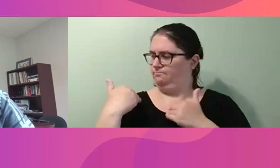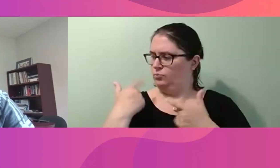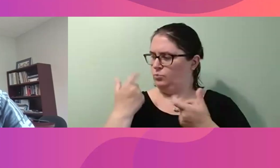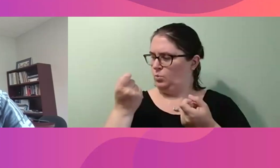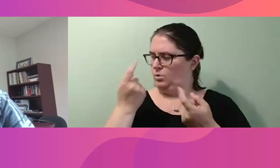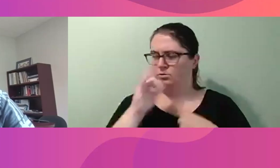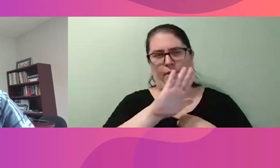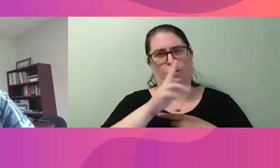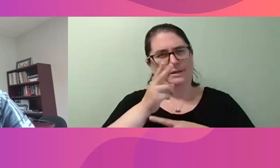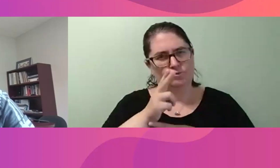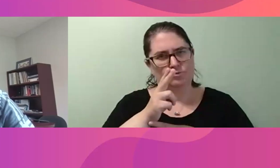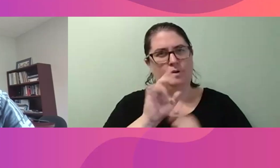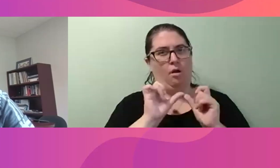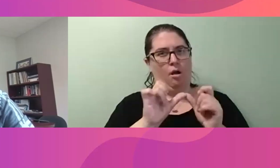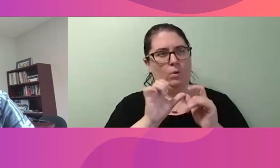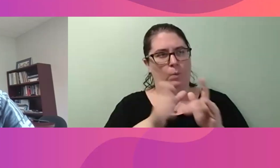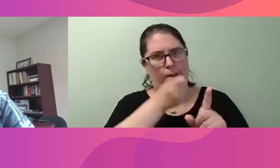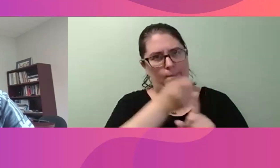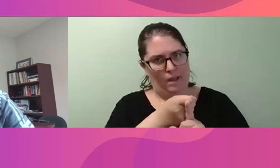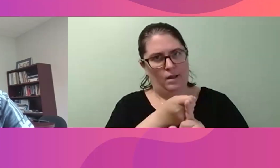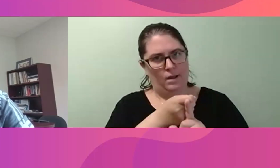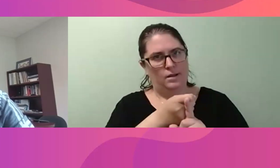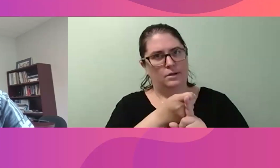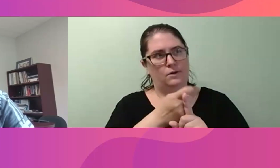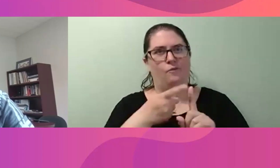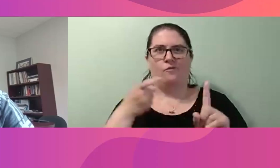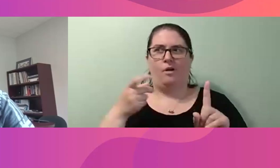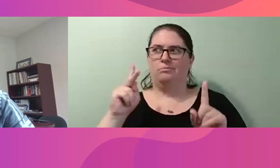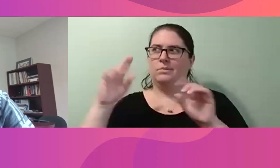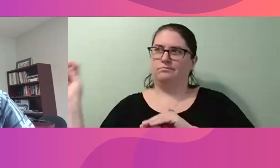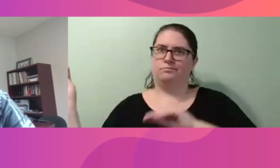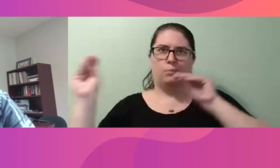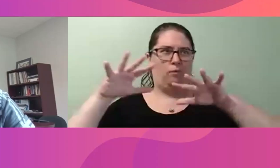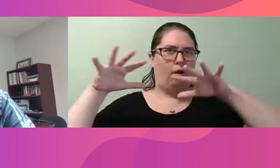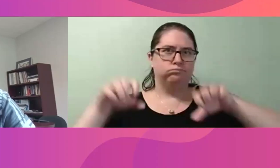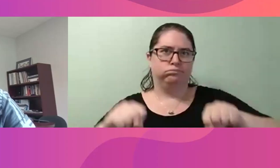the history and ongoing impacts of settler colonialism.